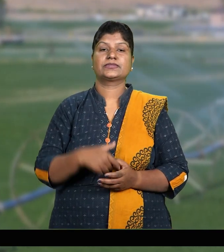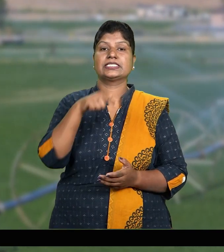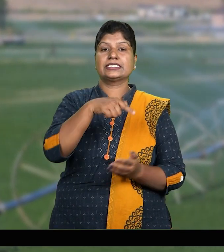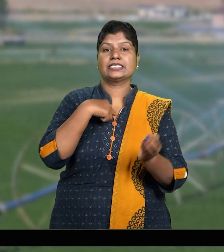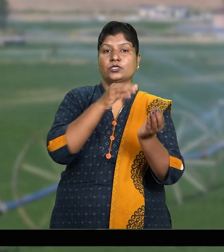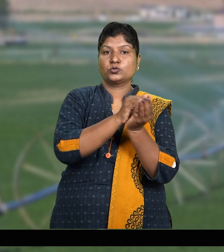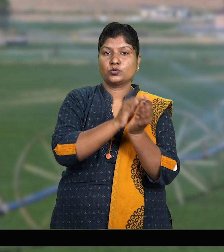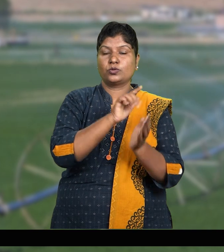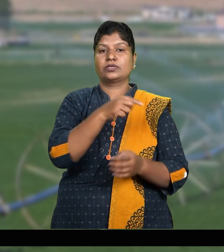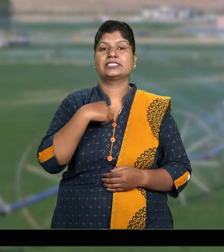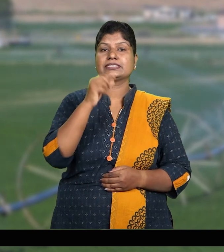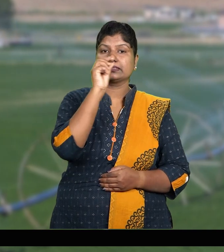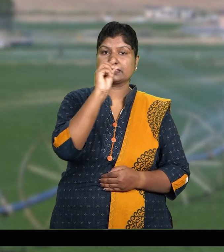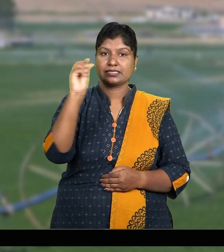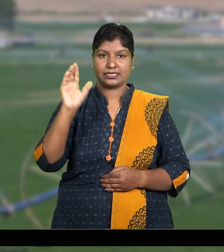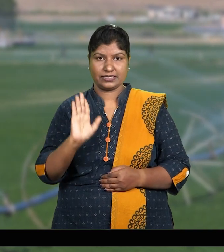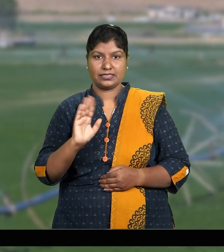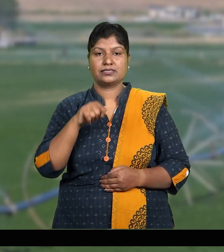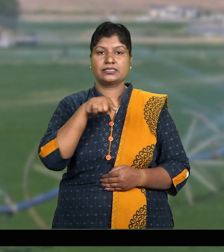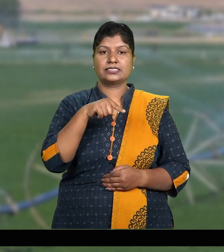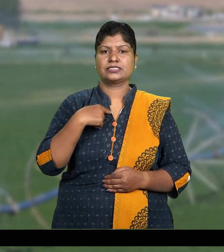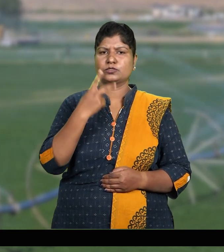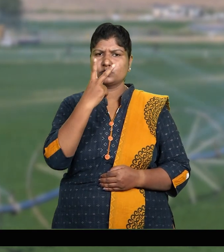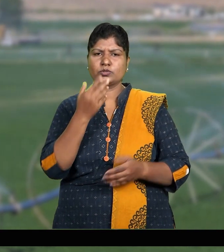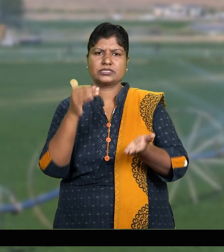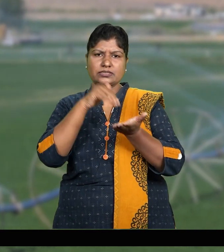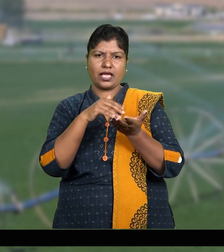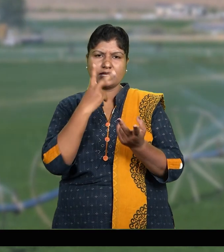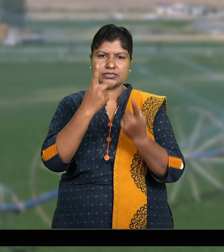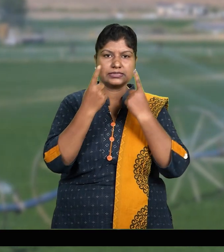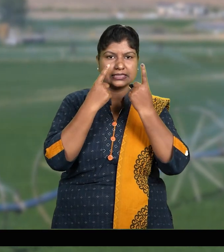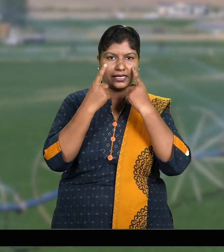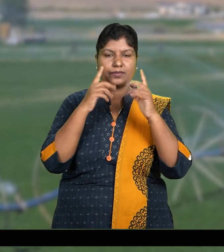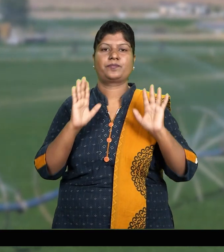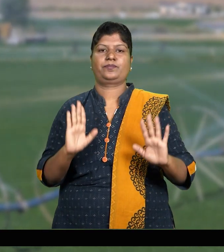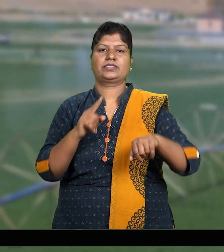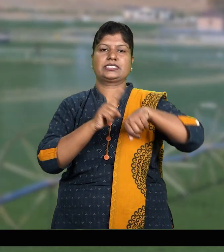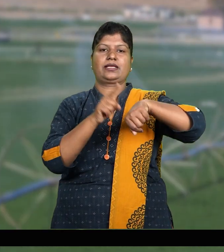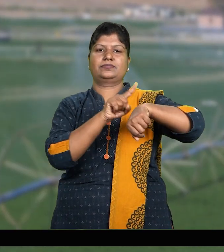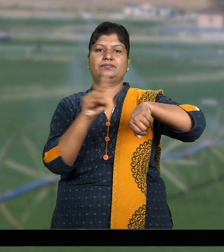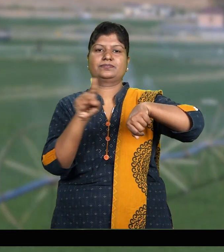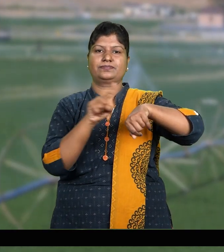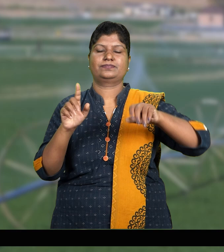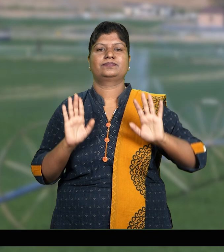The stored grains are inspected from time to time.